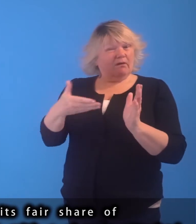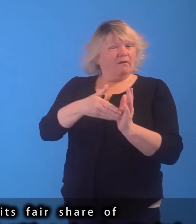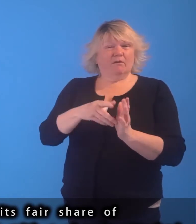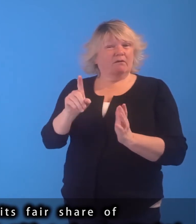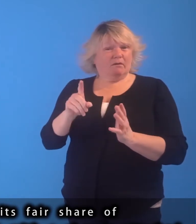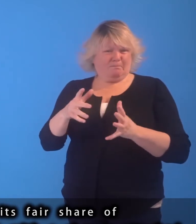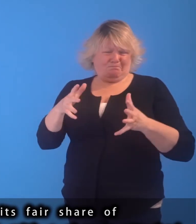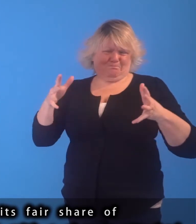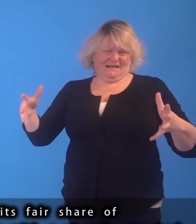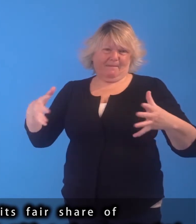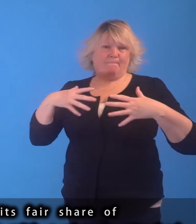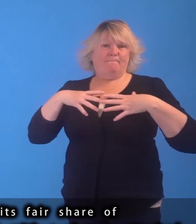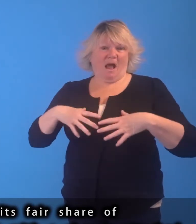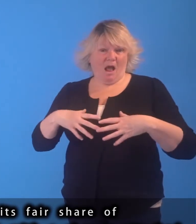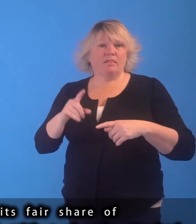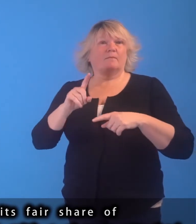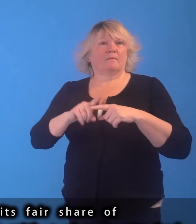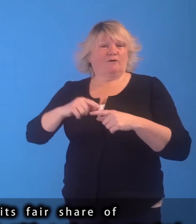business.